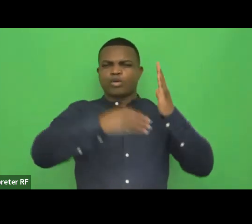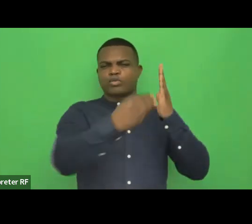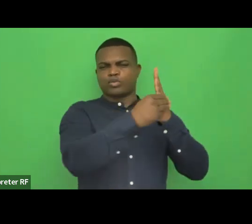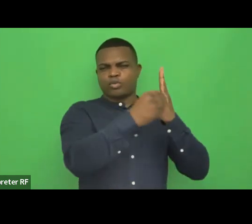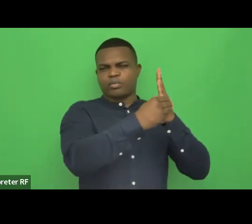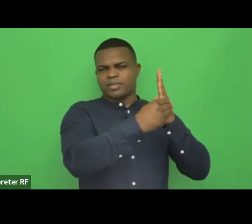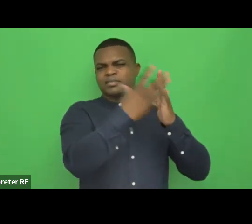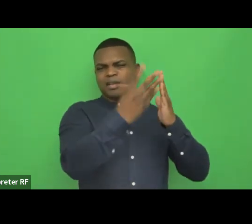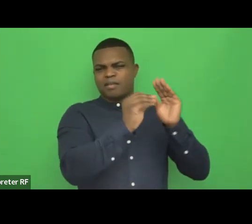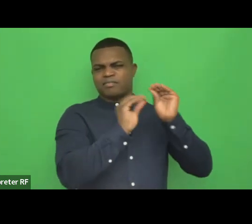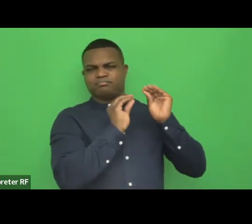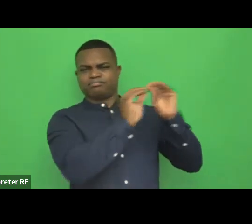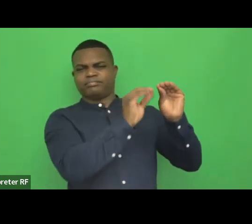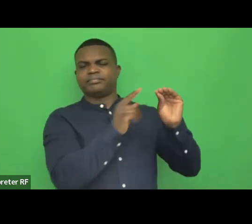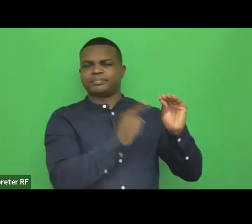cover